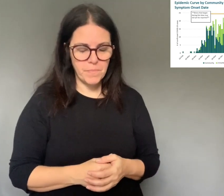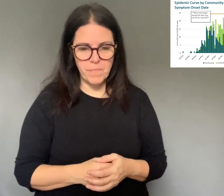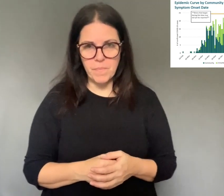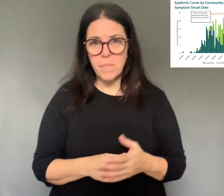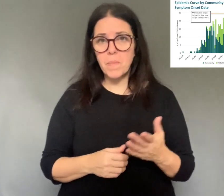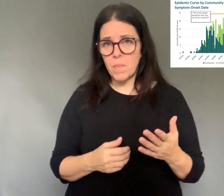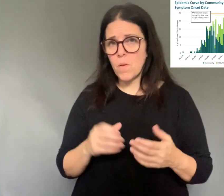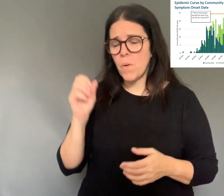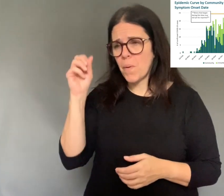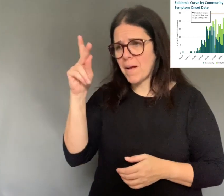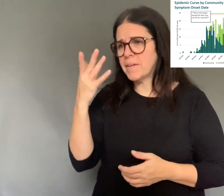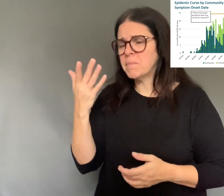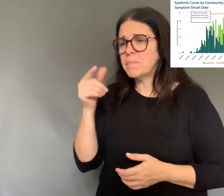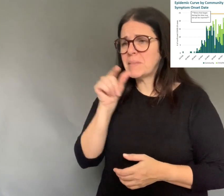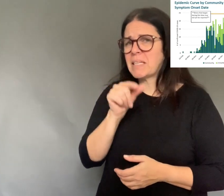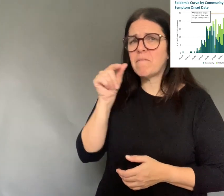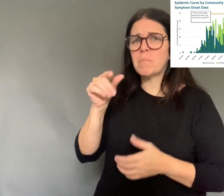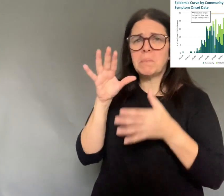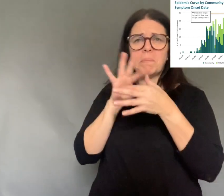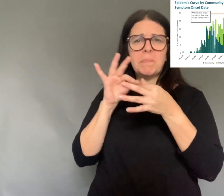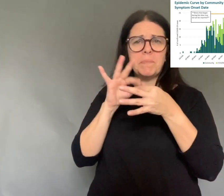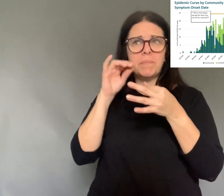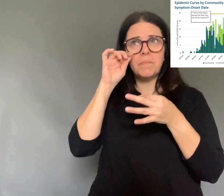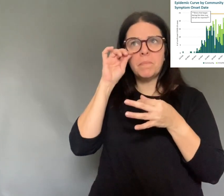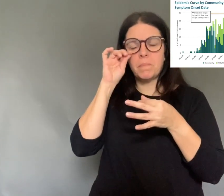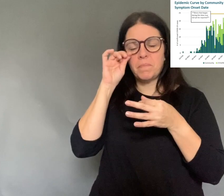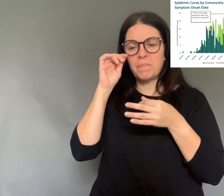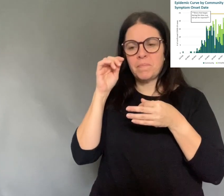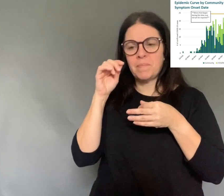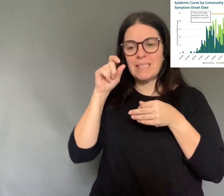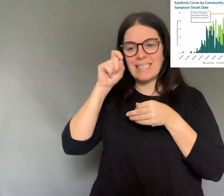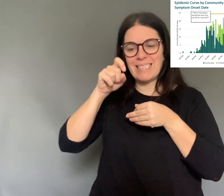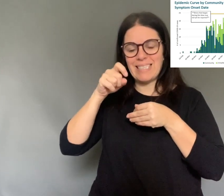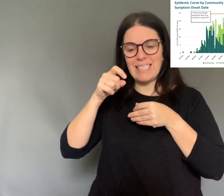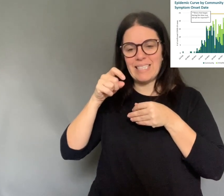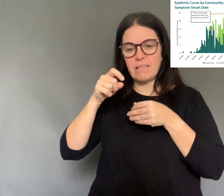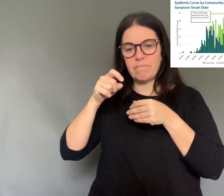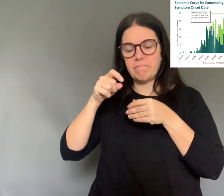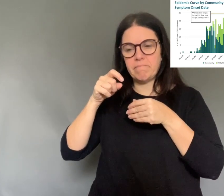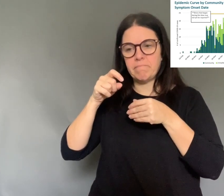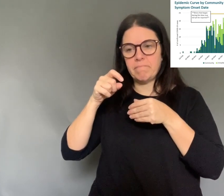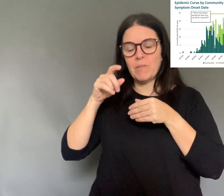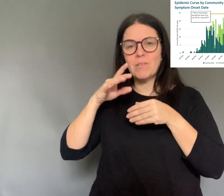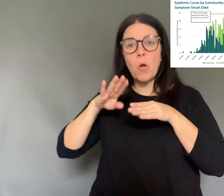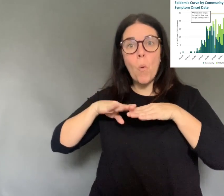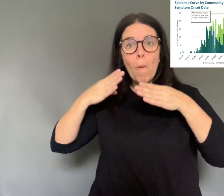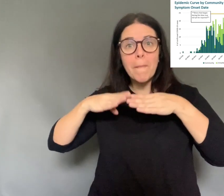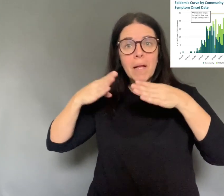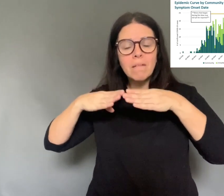before that, we can say pretty certainly that we have the information that's available.